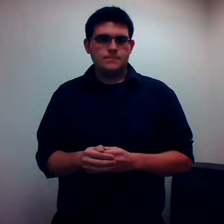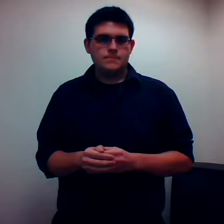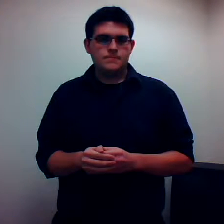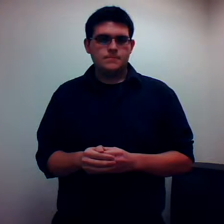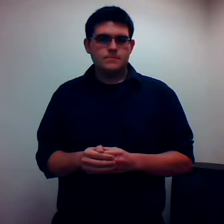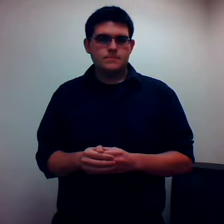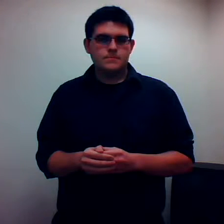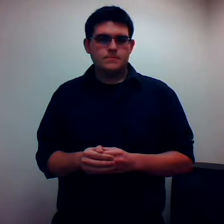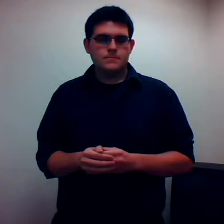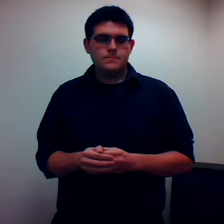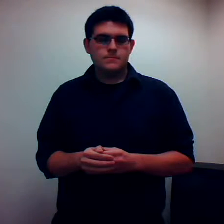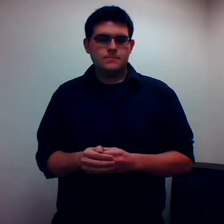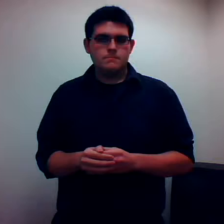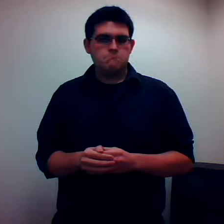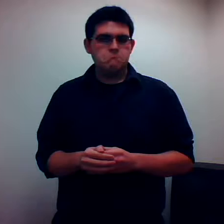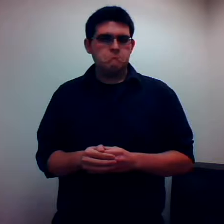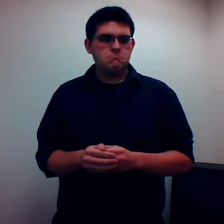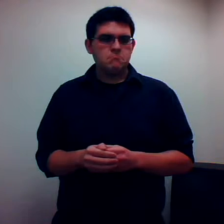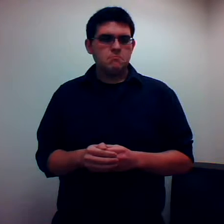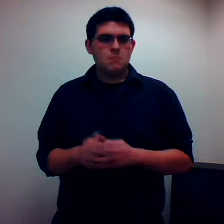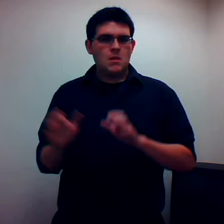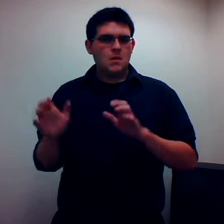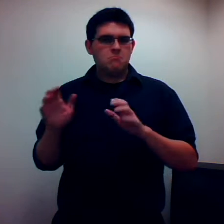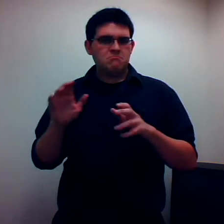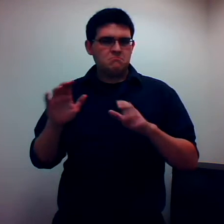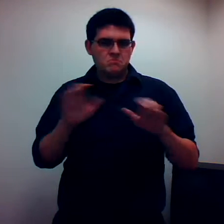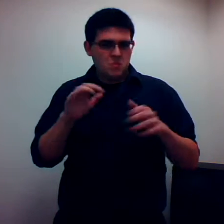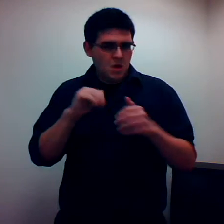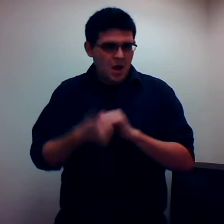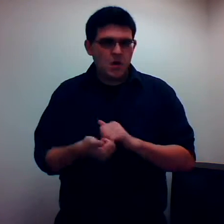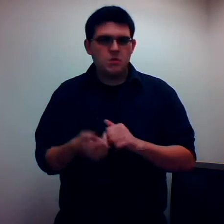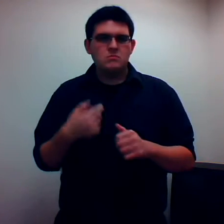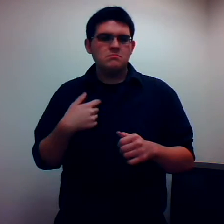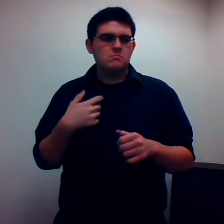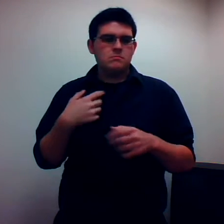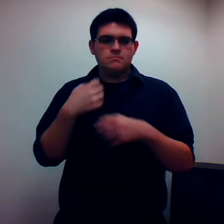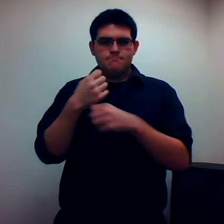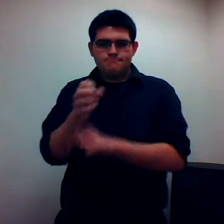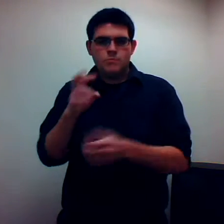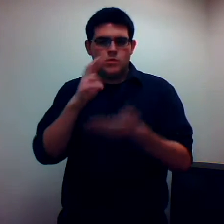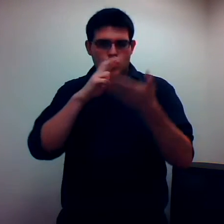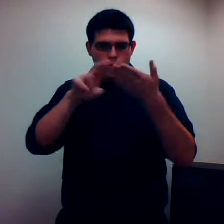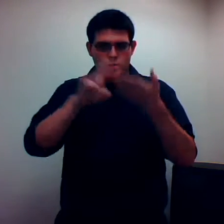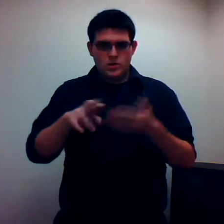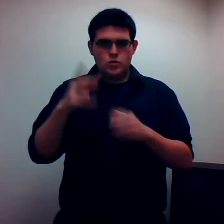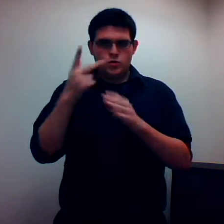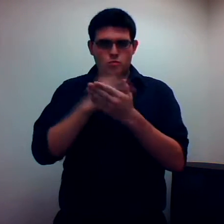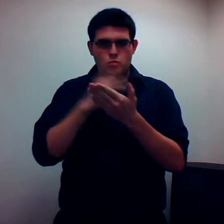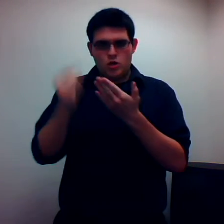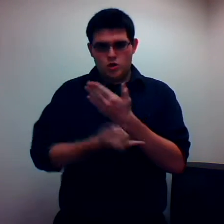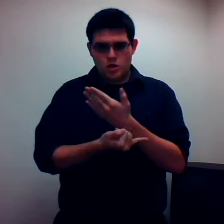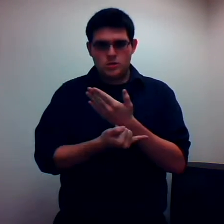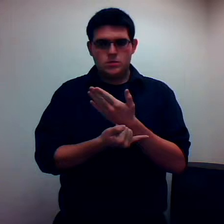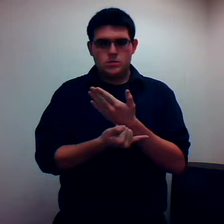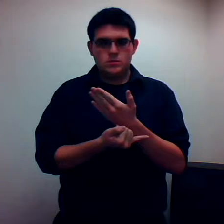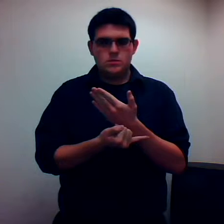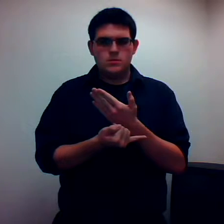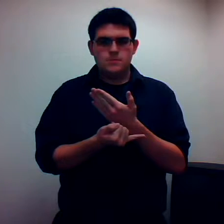creating some mini research projects. And one of these research projects is to have students read something from our textbook,